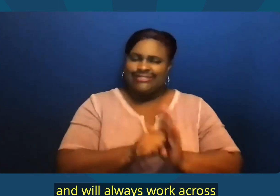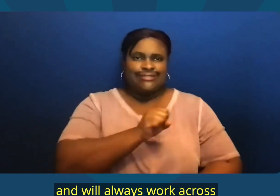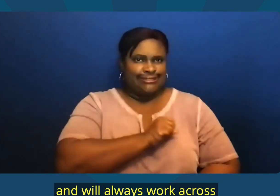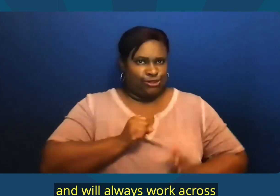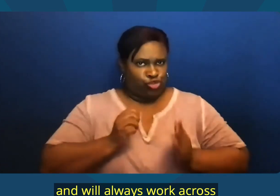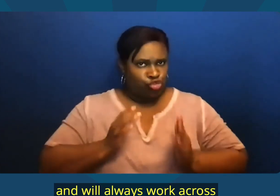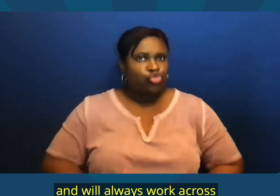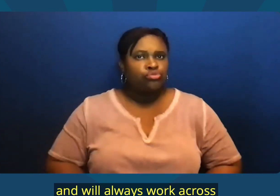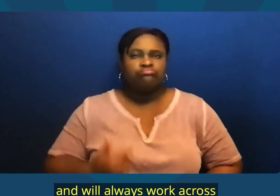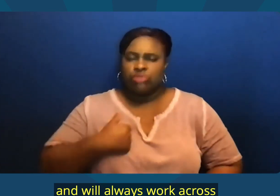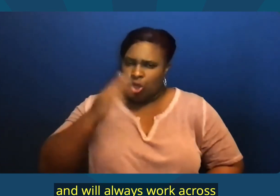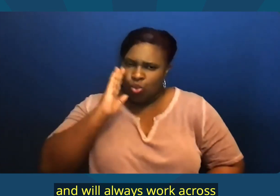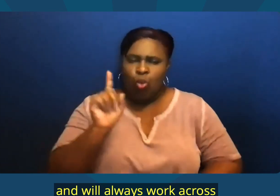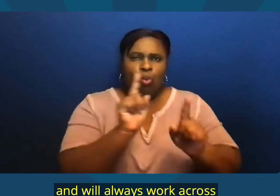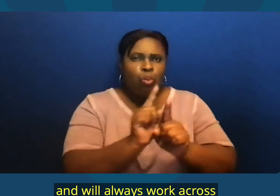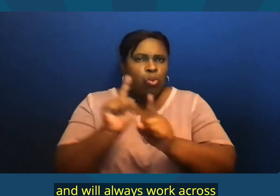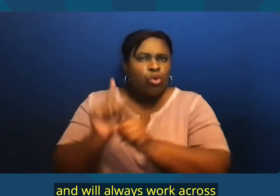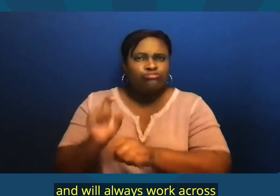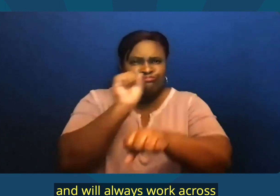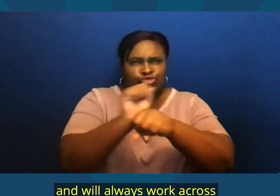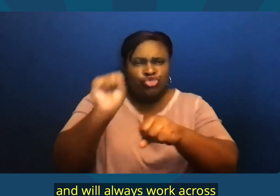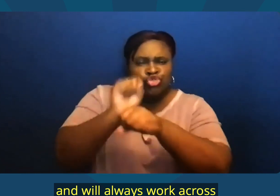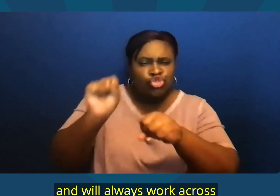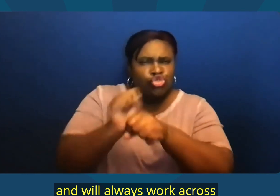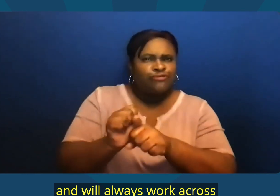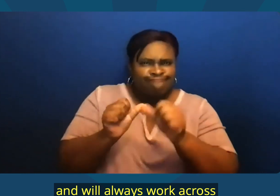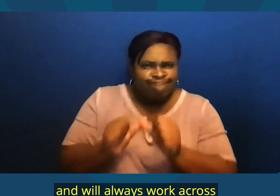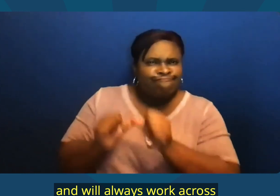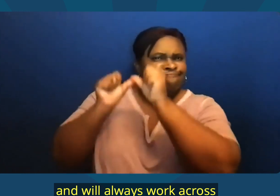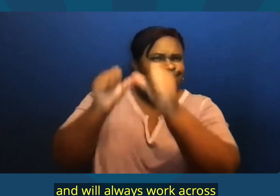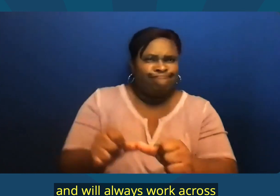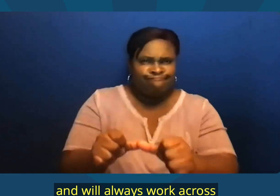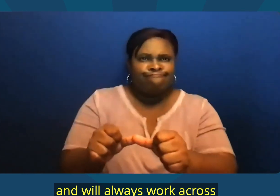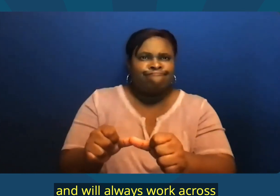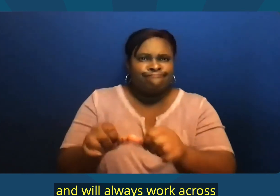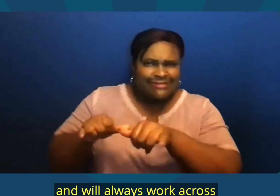and will always work across party lines to get things done.